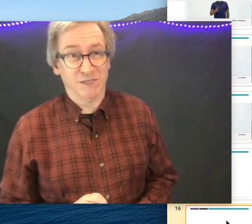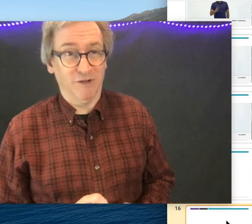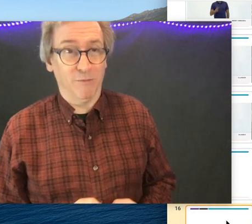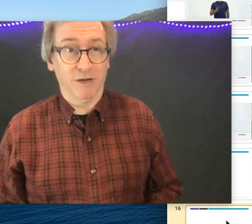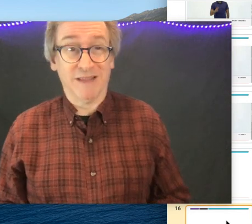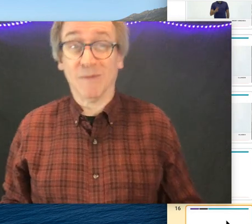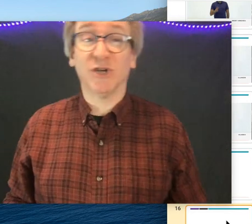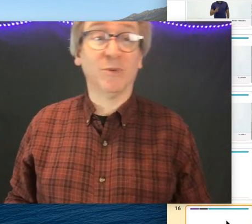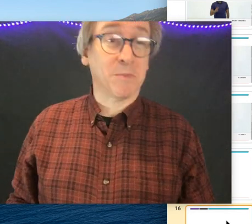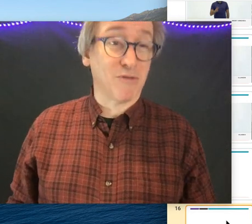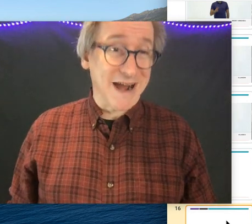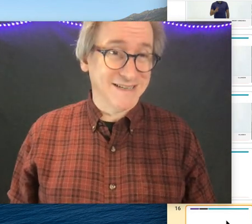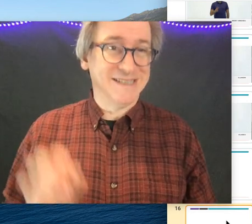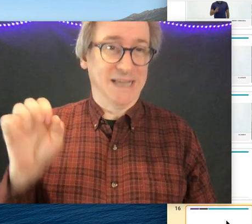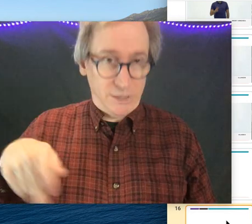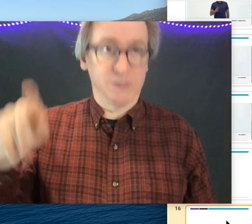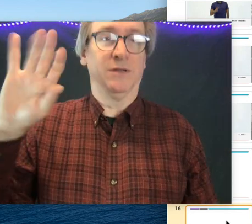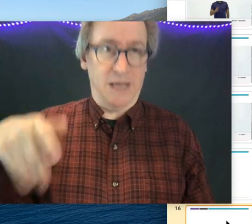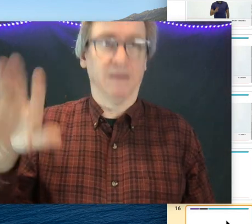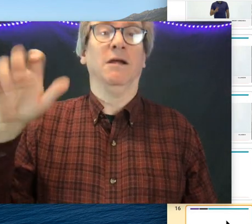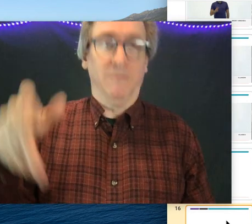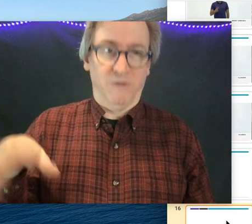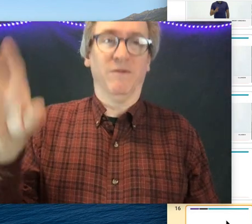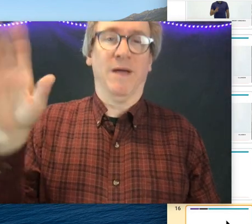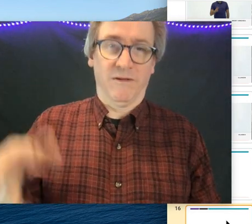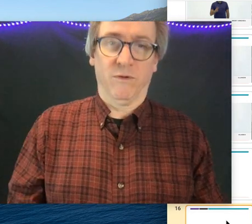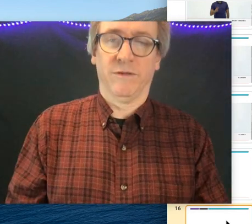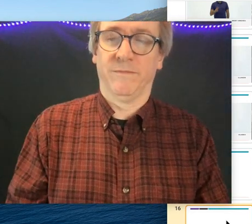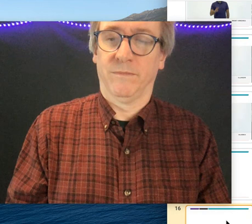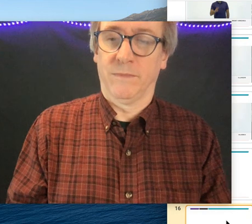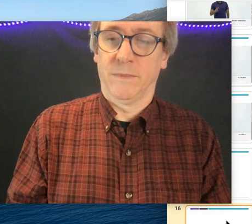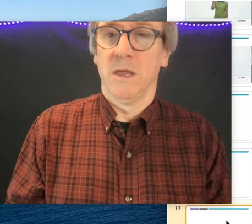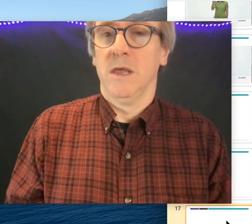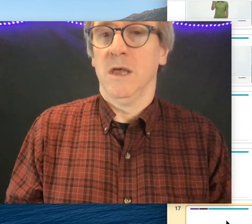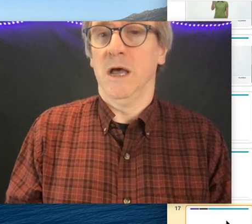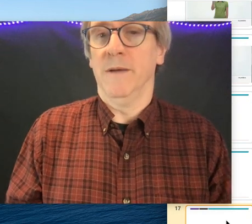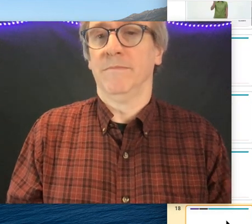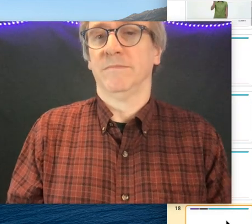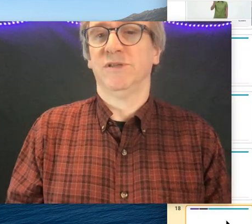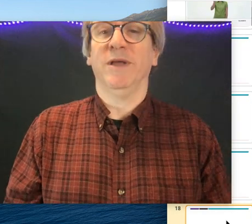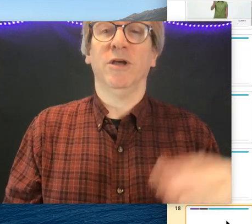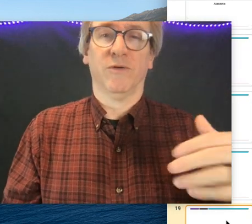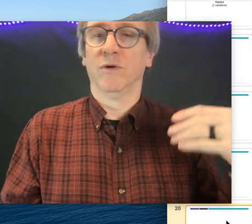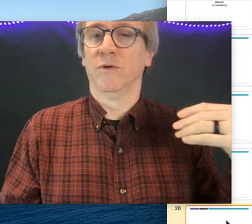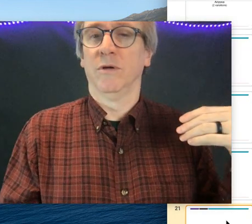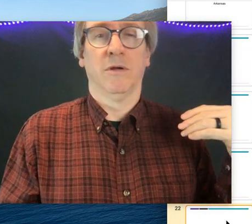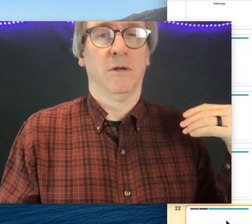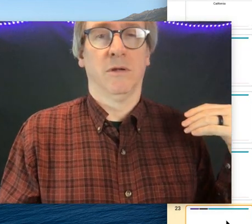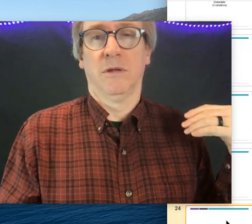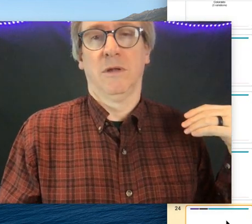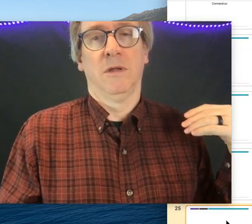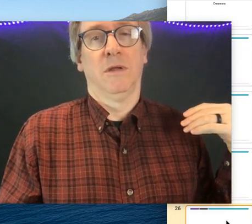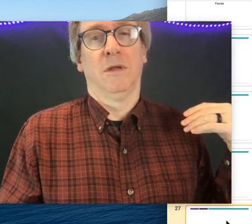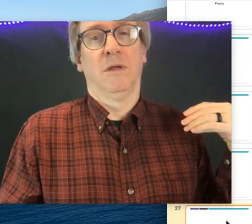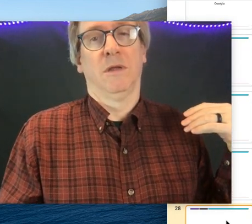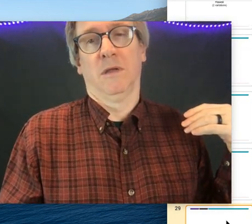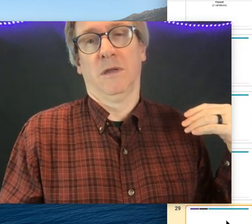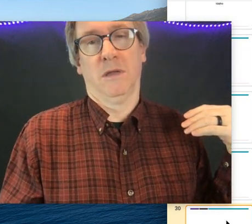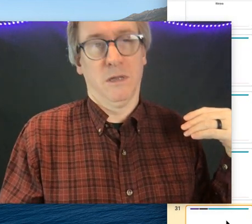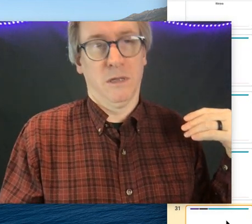That one's a fun one. That one's a good one to practice to get used to that moving back and forth. So we can go through